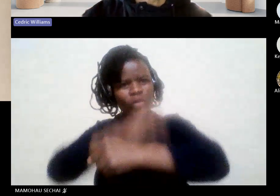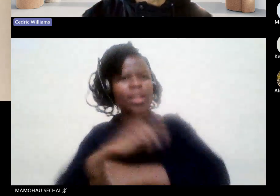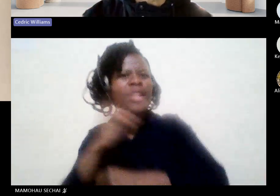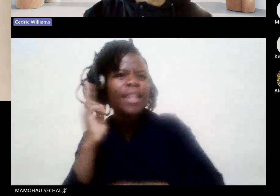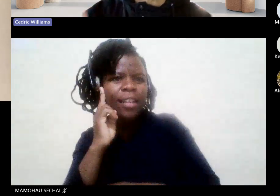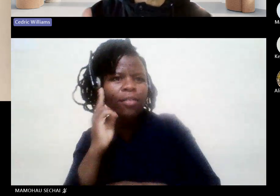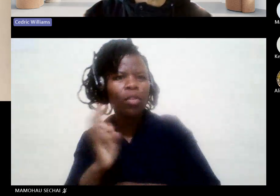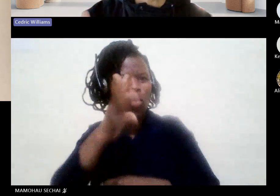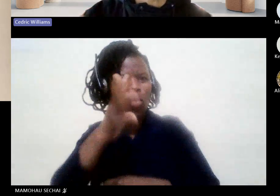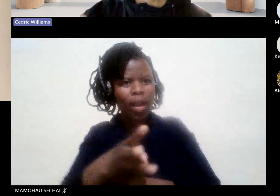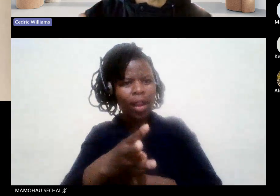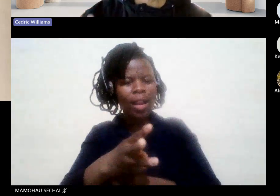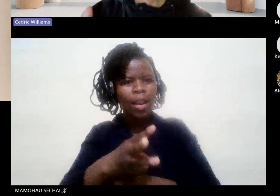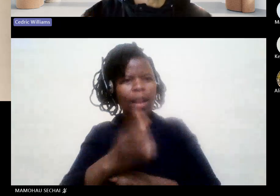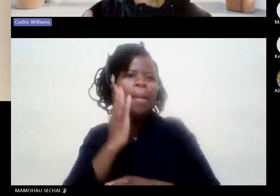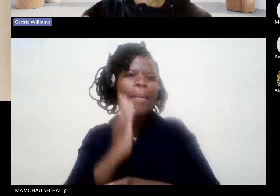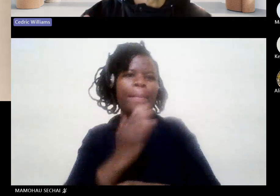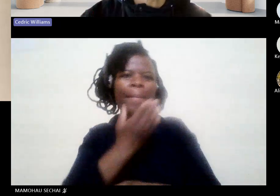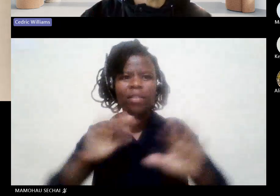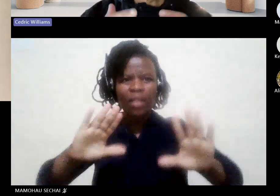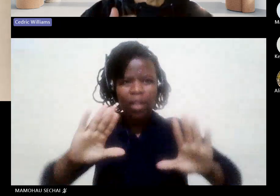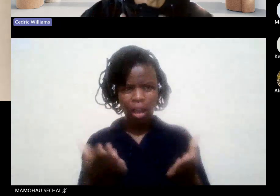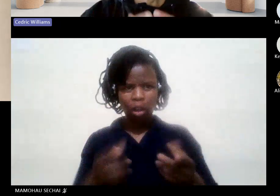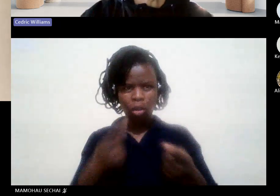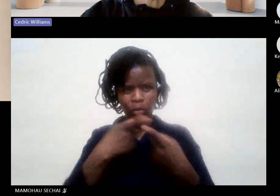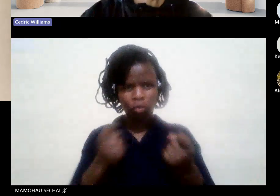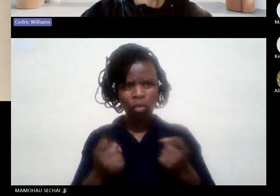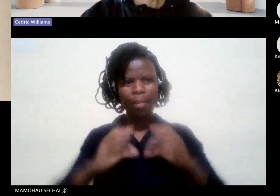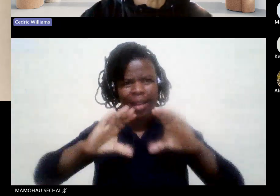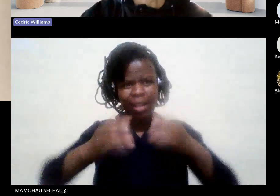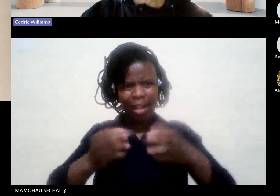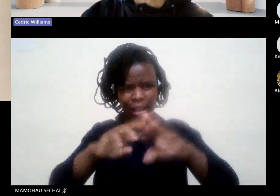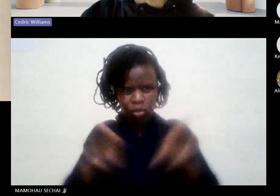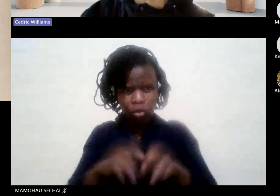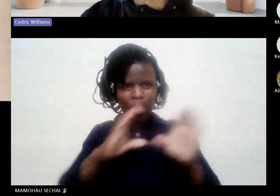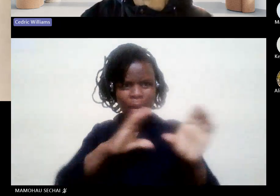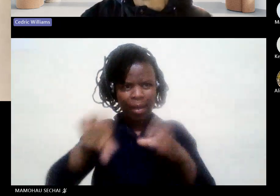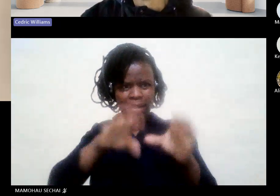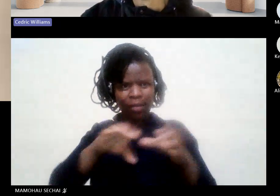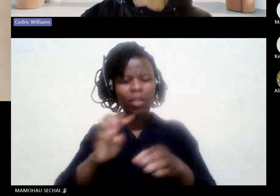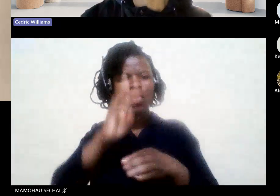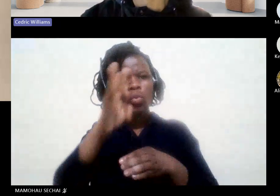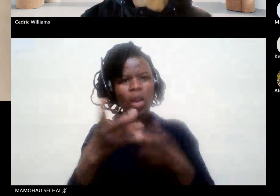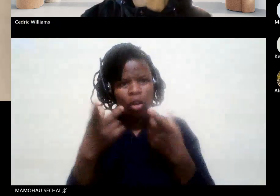the classroom activities? How are we going to make the space